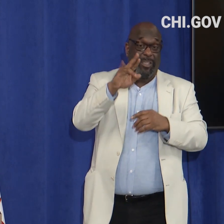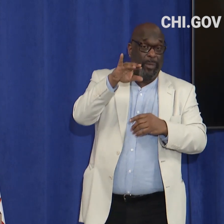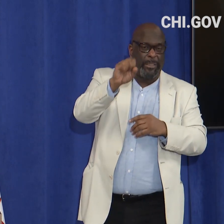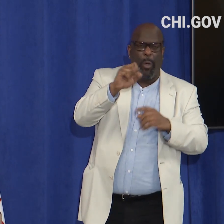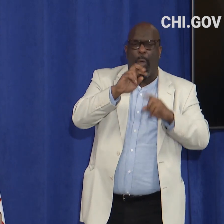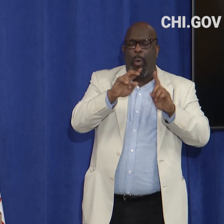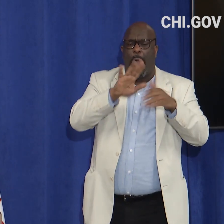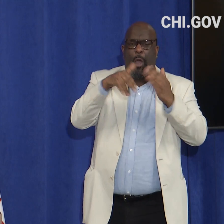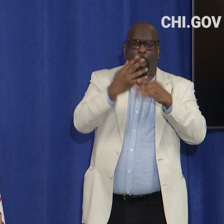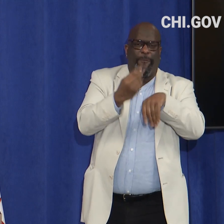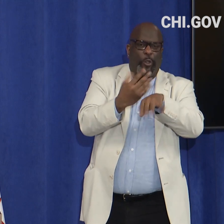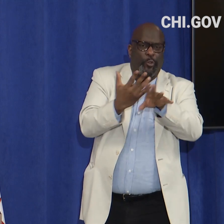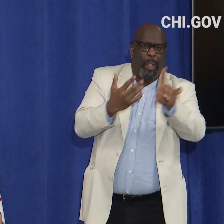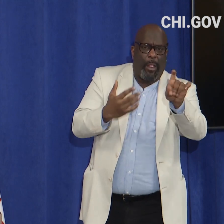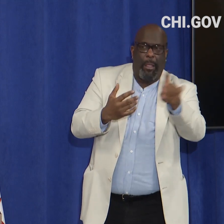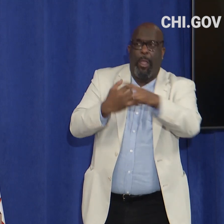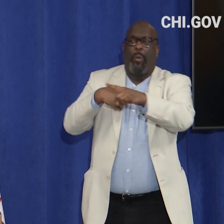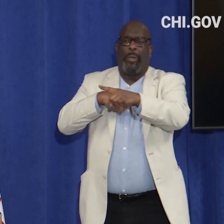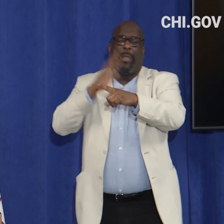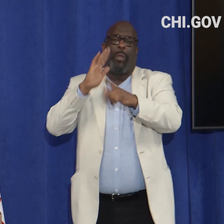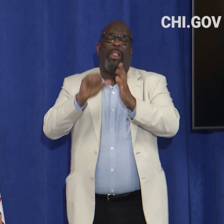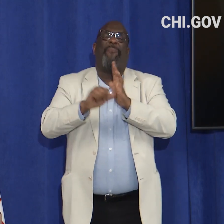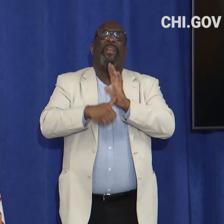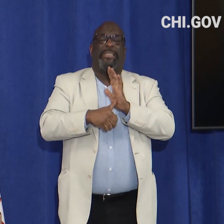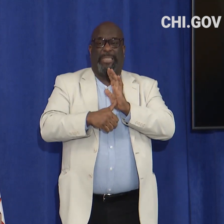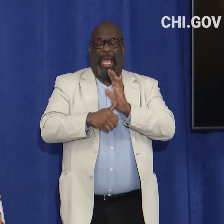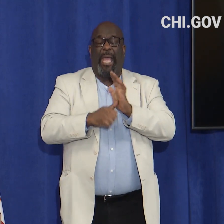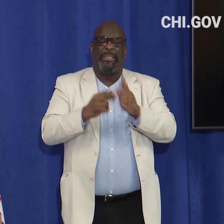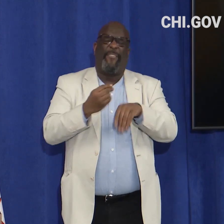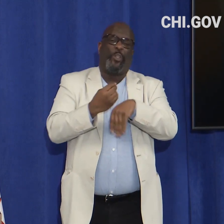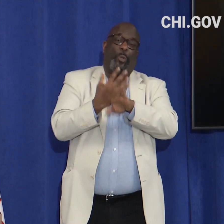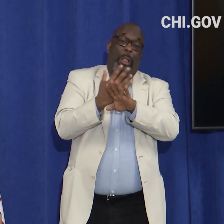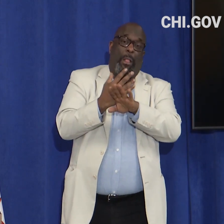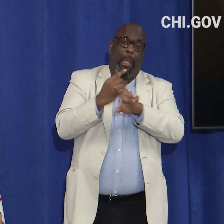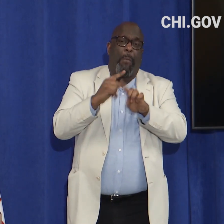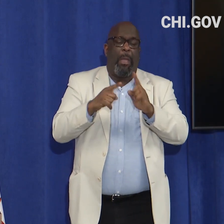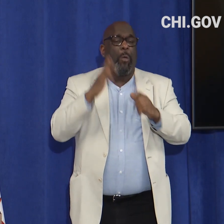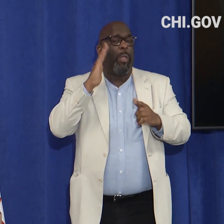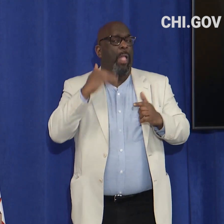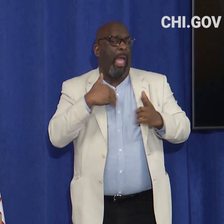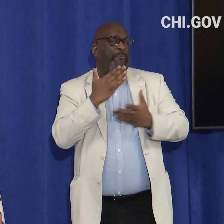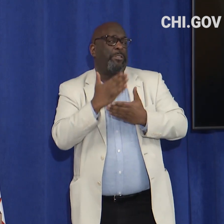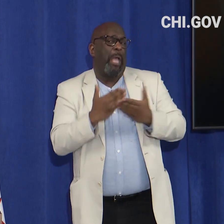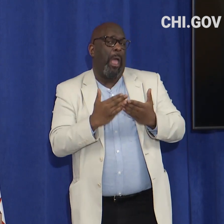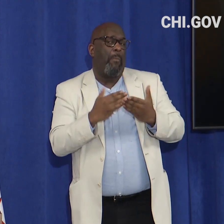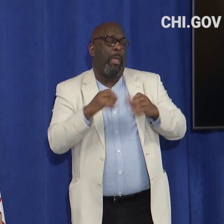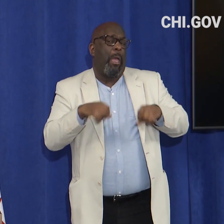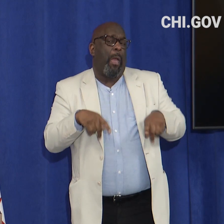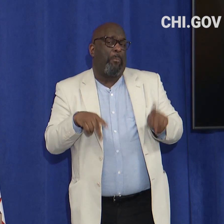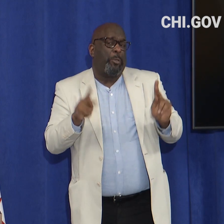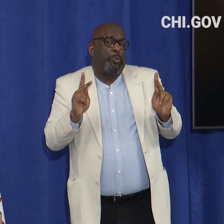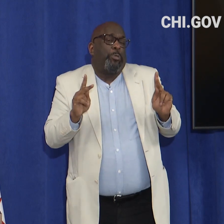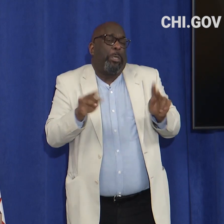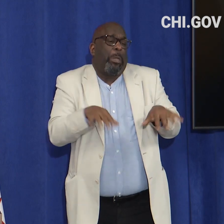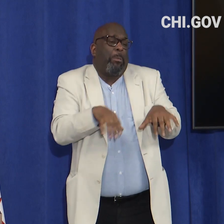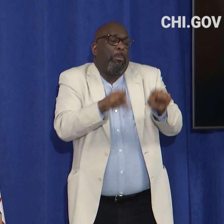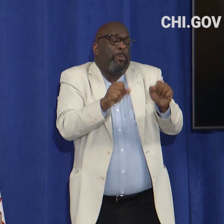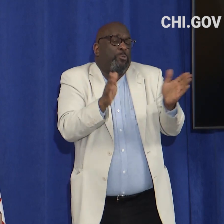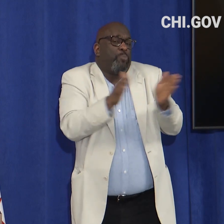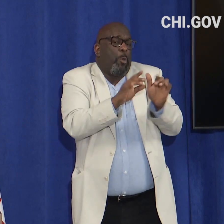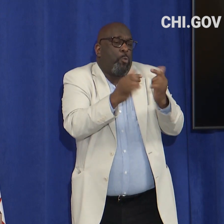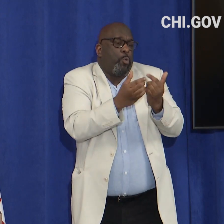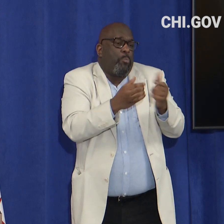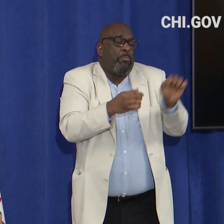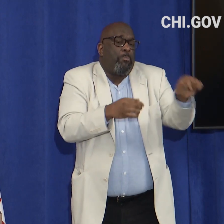all virtual? We're going to emphasize virtual, but I think there'll be some opportunities for small groups